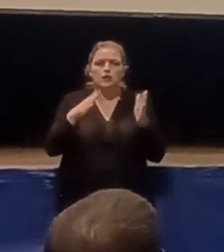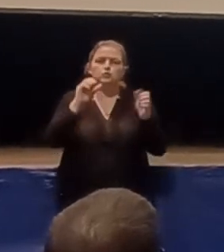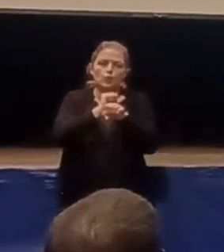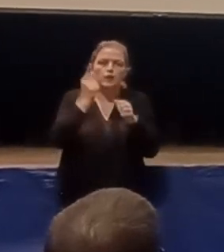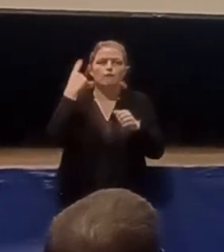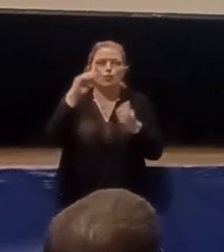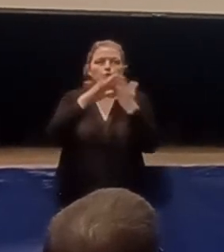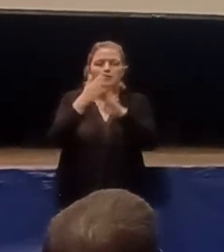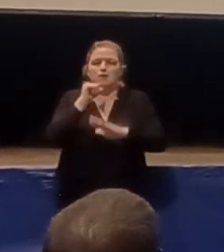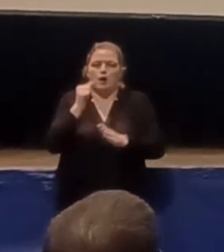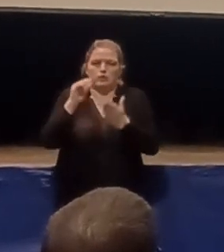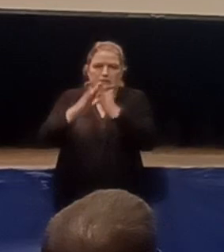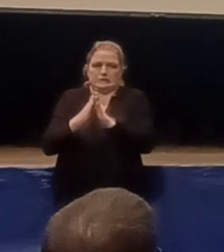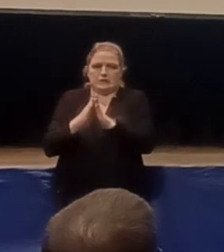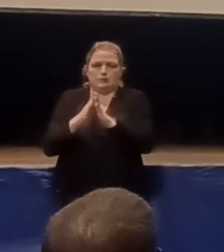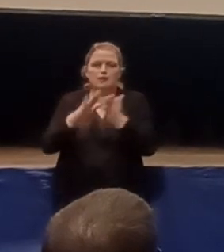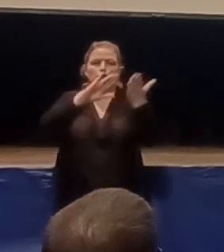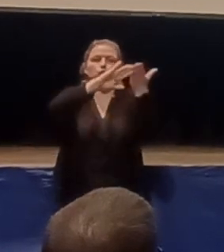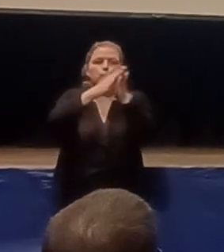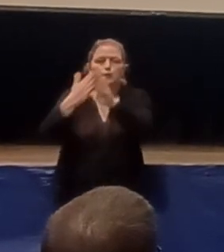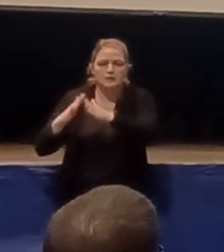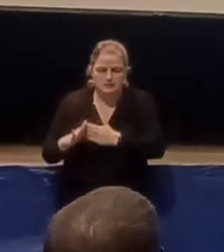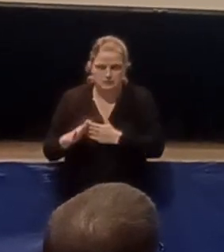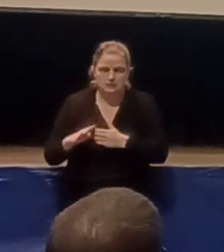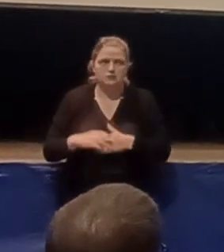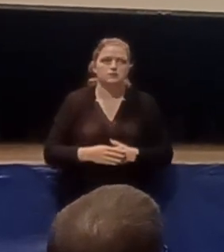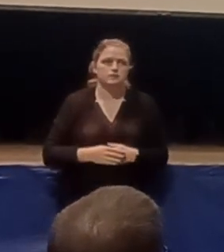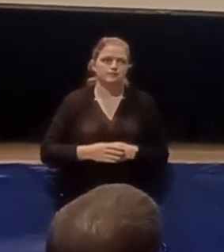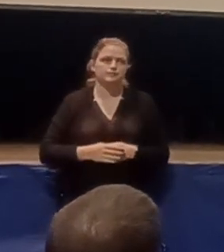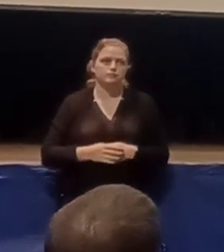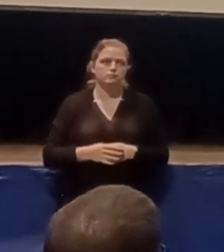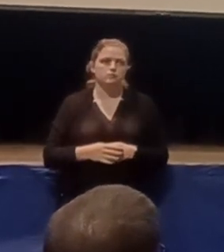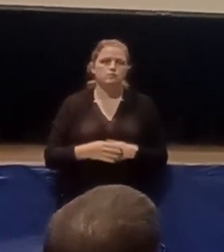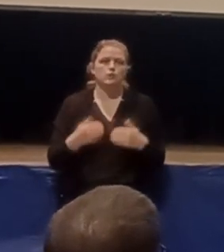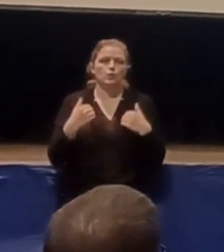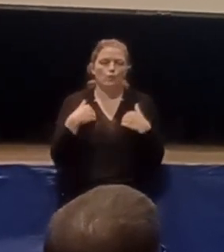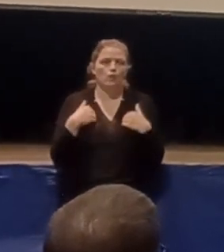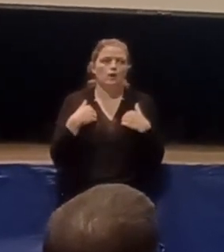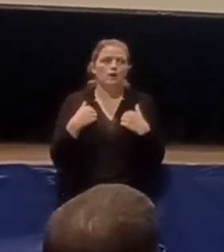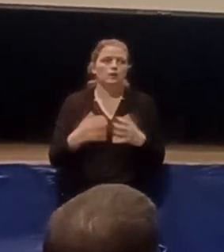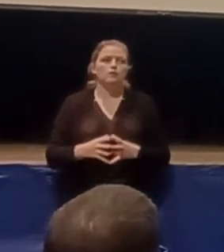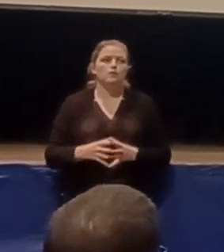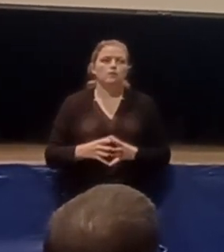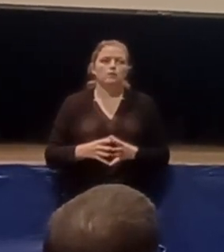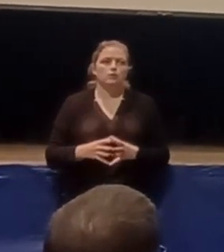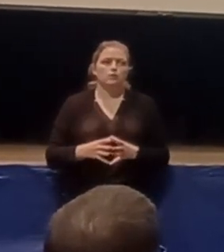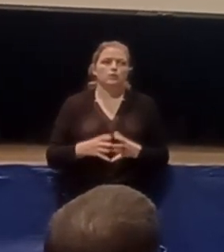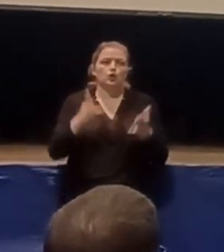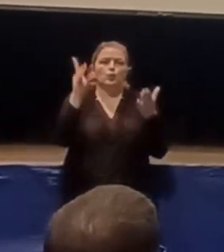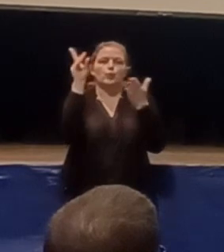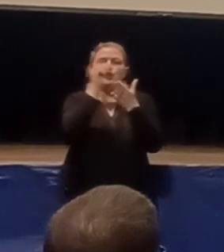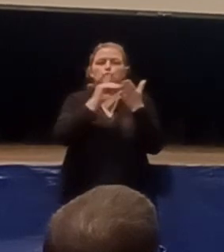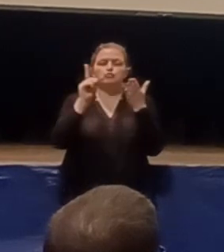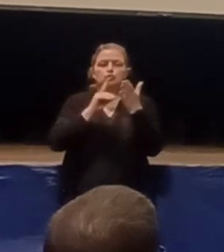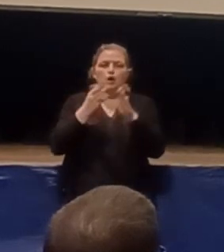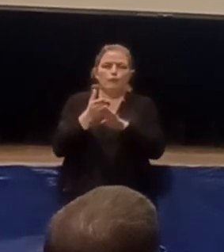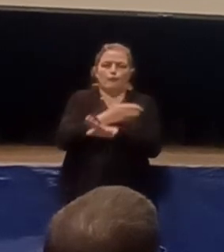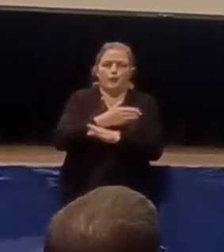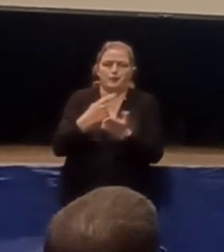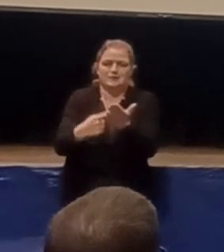don't work for the city per se in terms of moving ahead city agendas. We don't draw things before we talk to